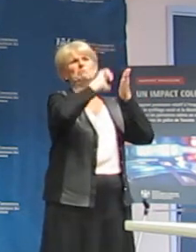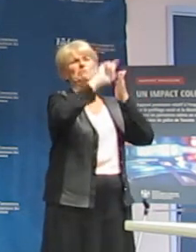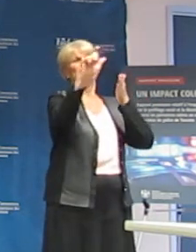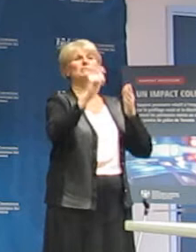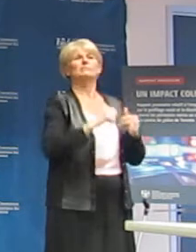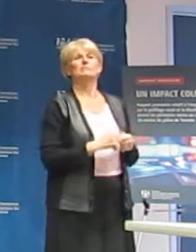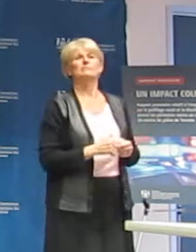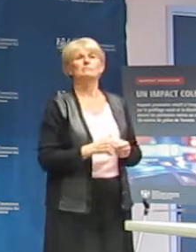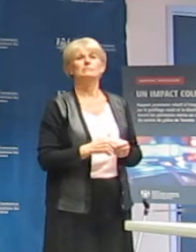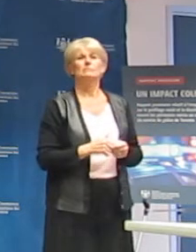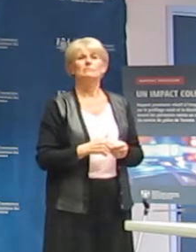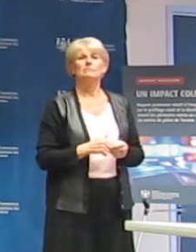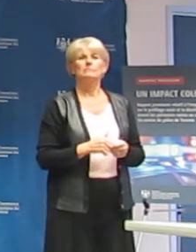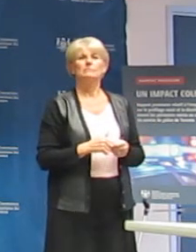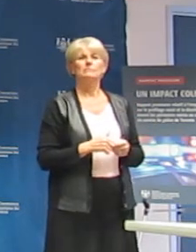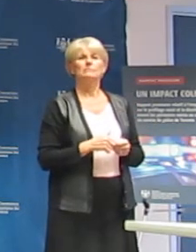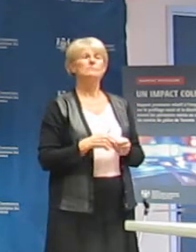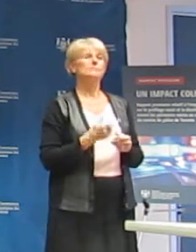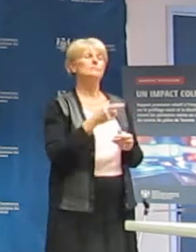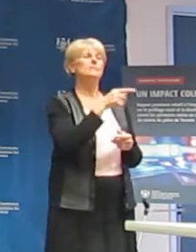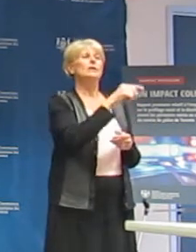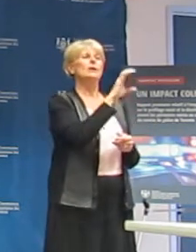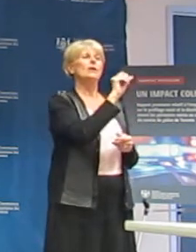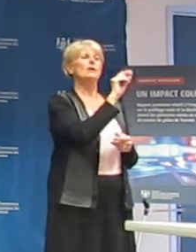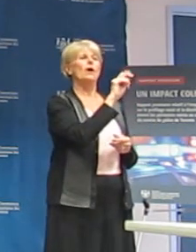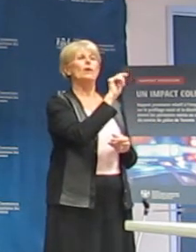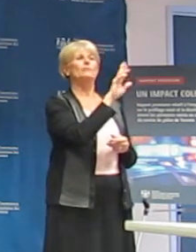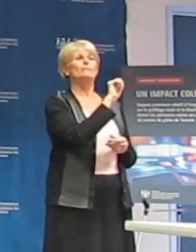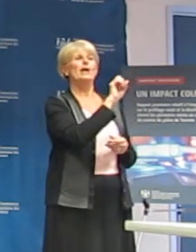Contrast, the local black newspaper.